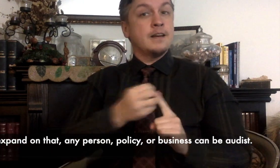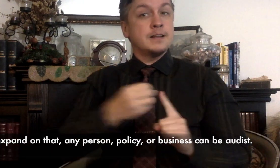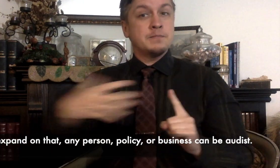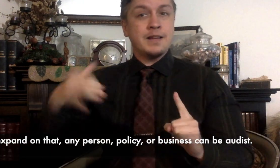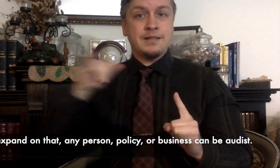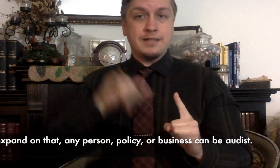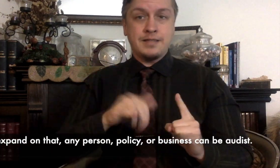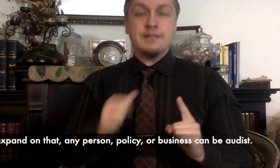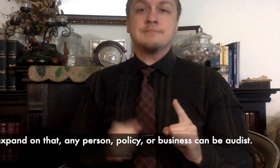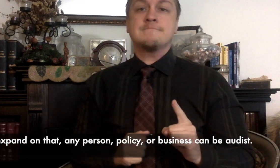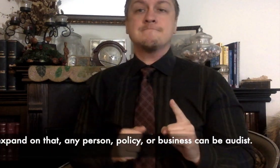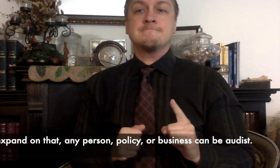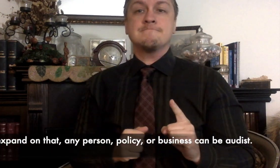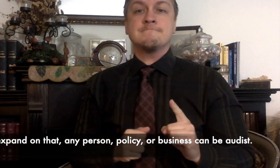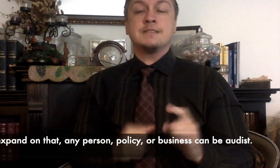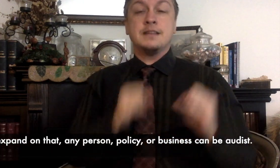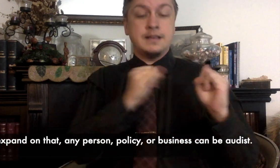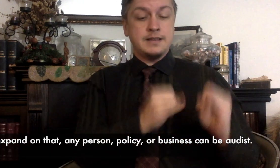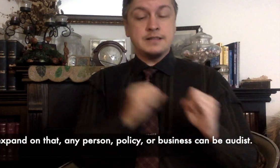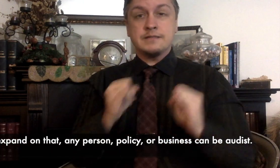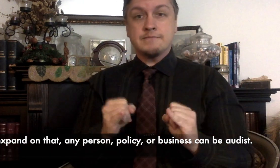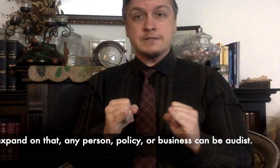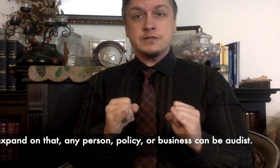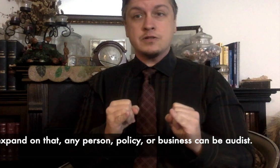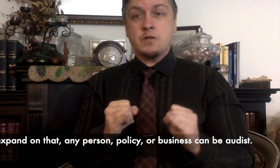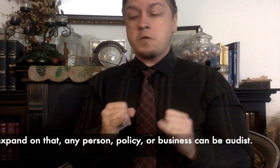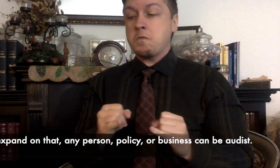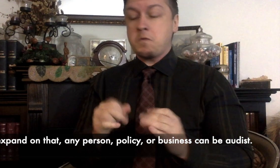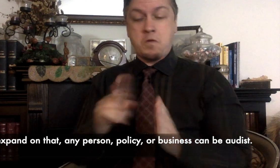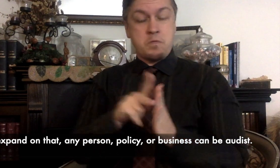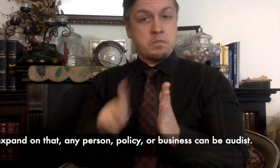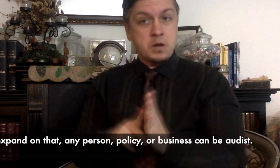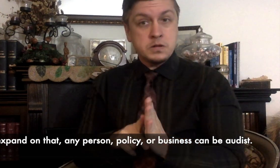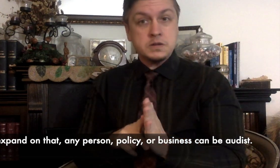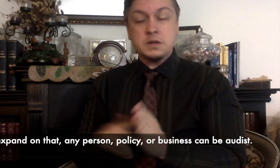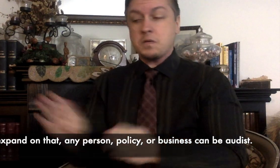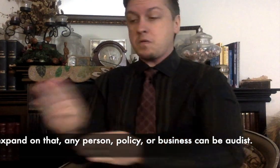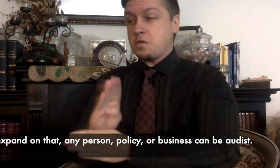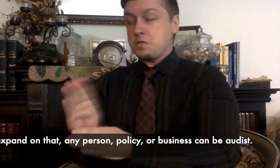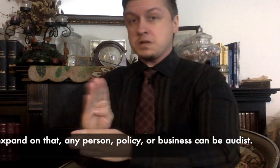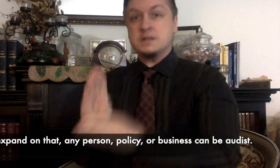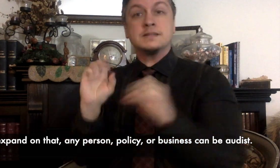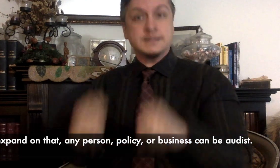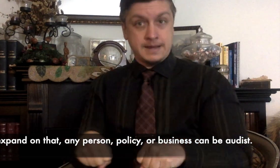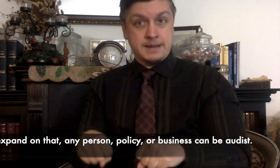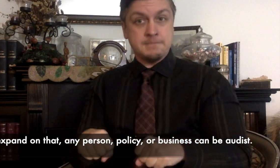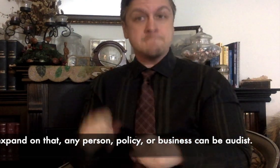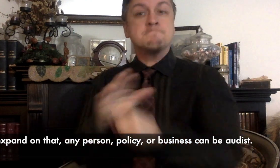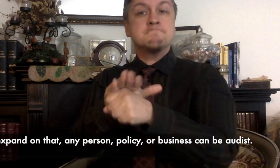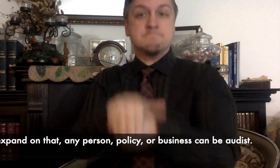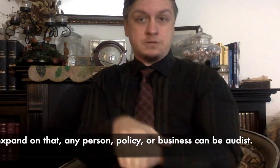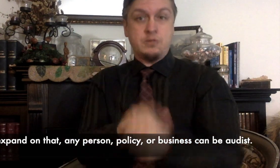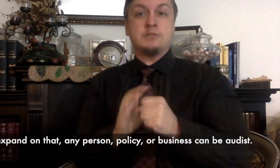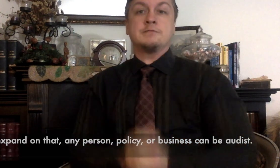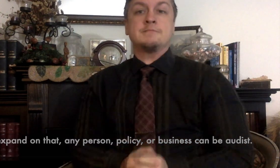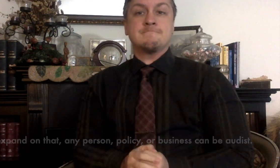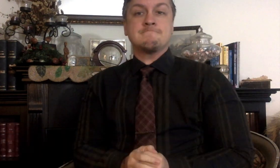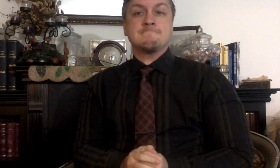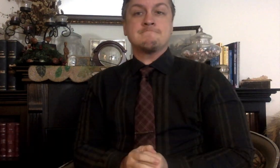To expand on that, any person, policy, or business can be audist.